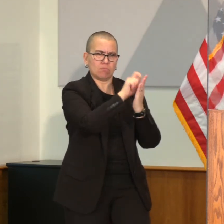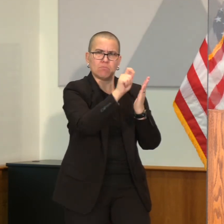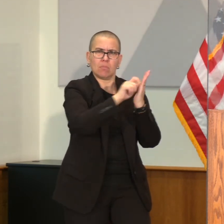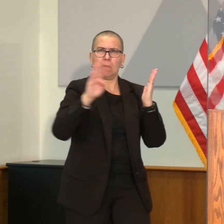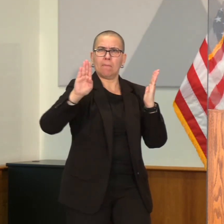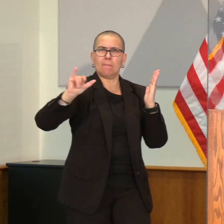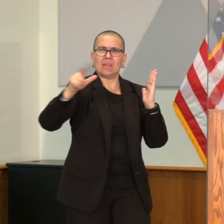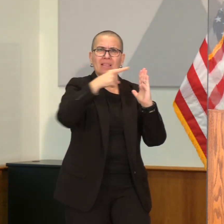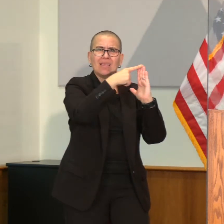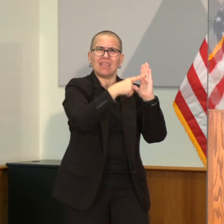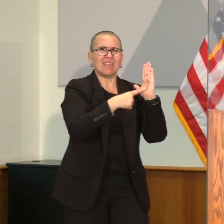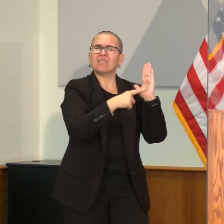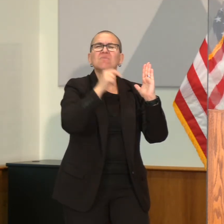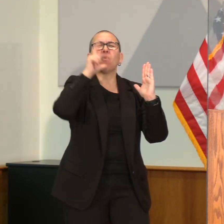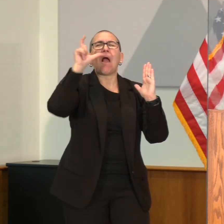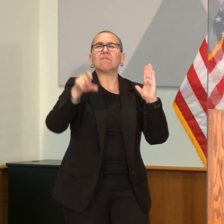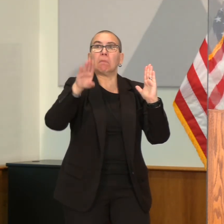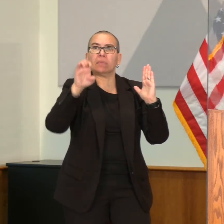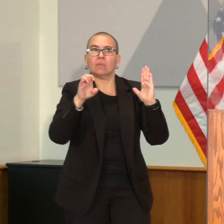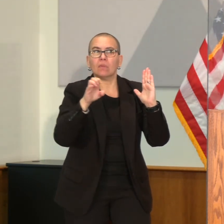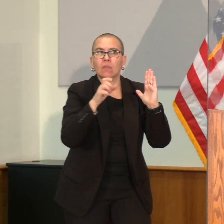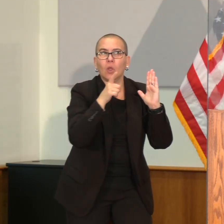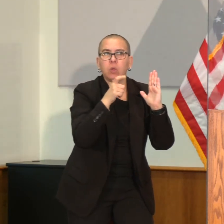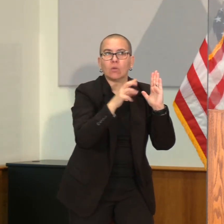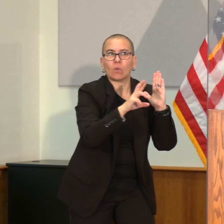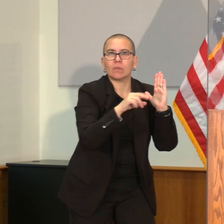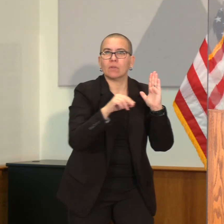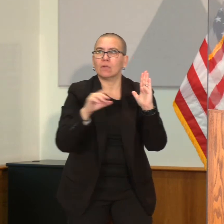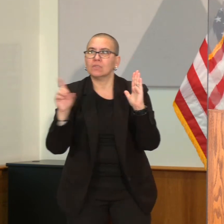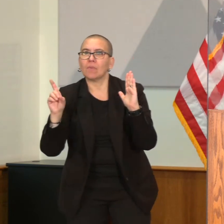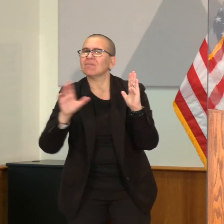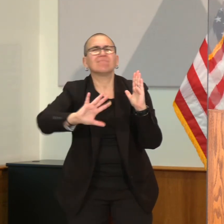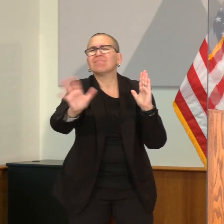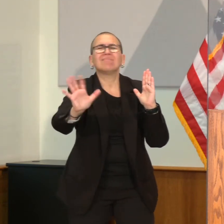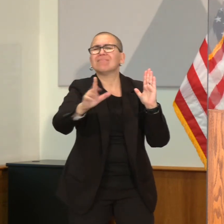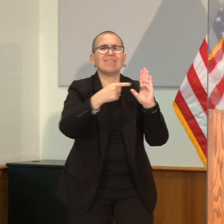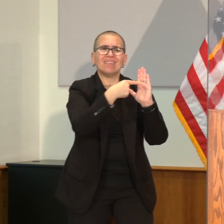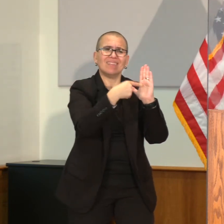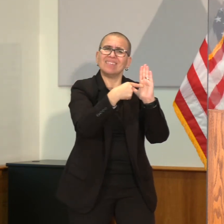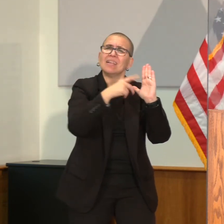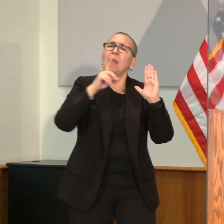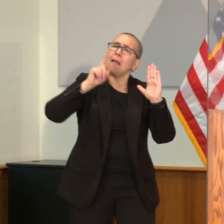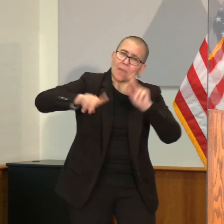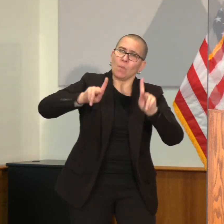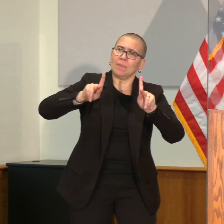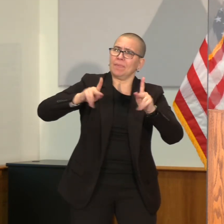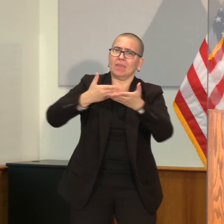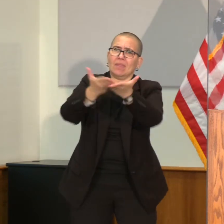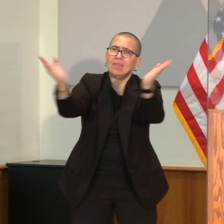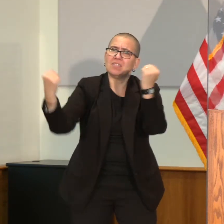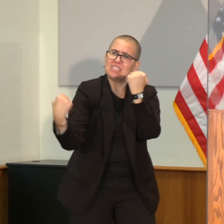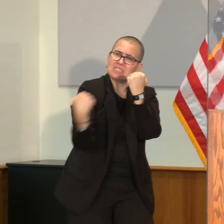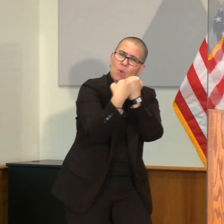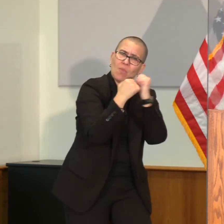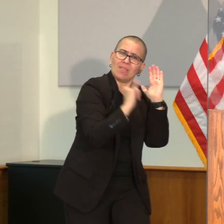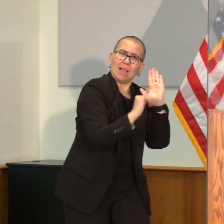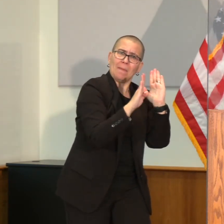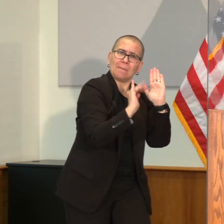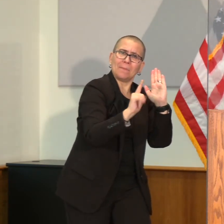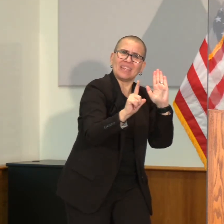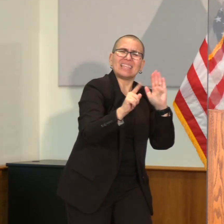partisan. Police from Post and DPS who support provisions in this bill will tell you this bill doesn't have to